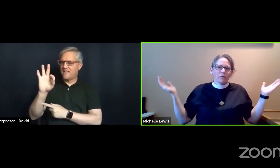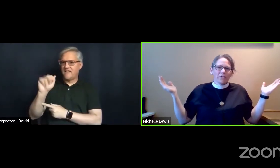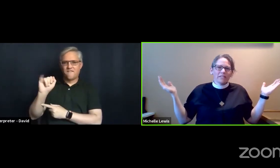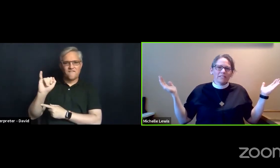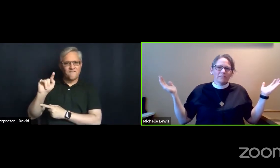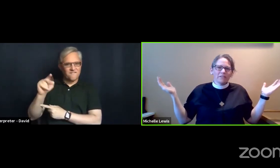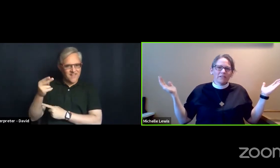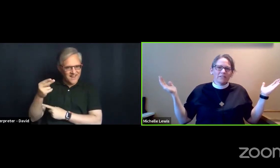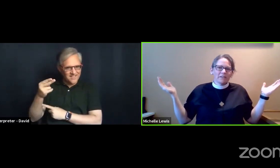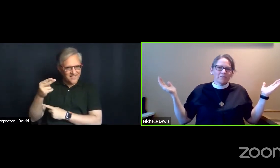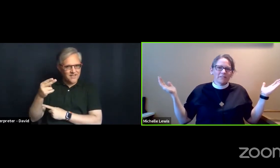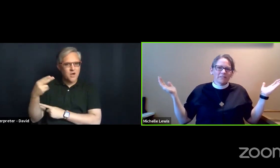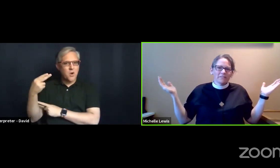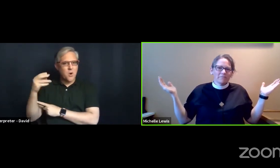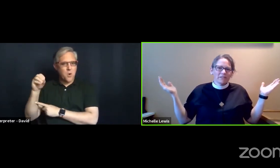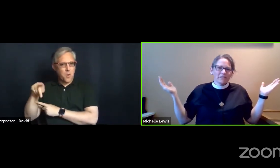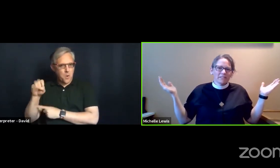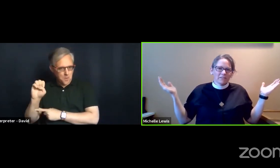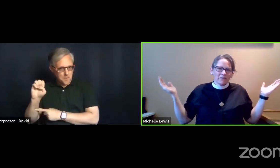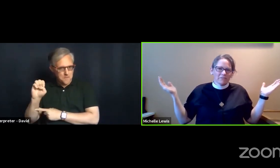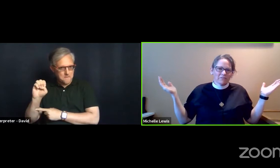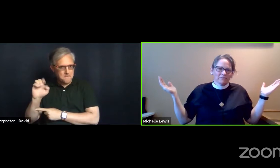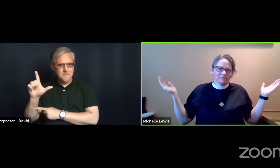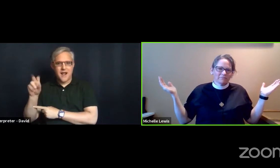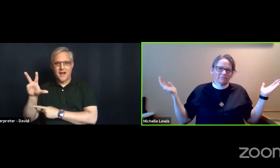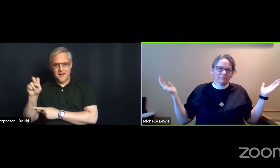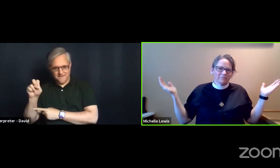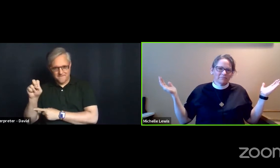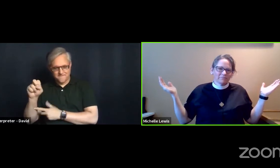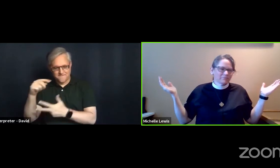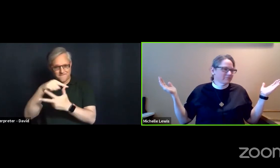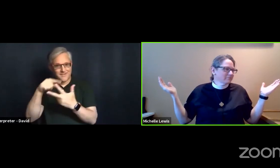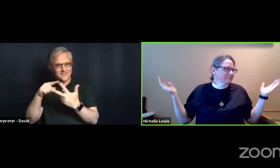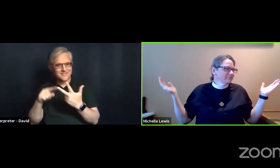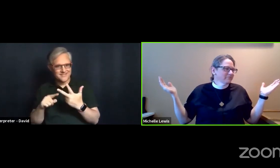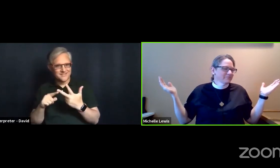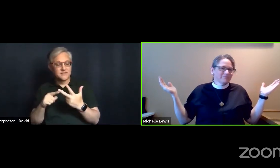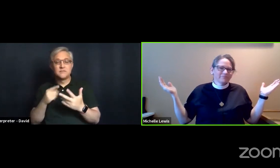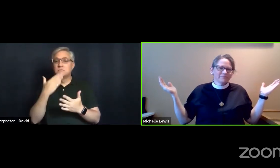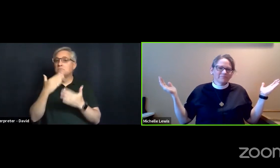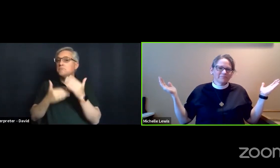And the greatest of these gifts is love.